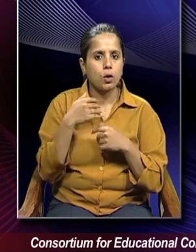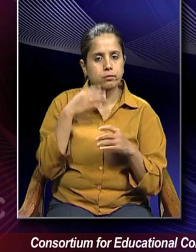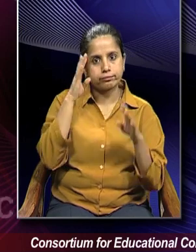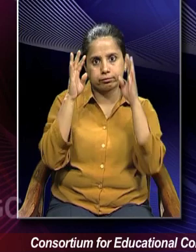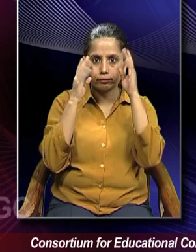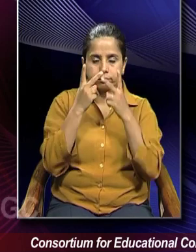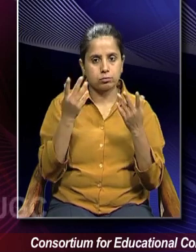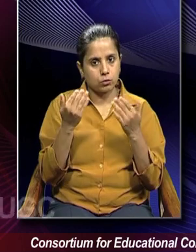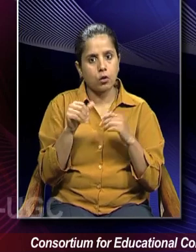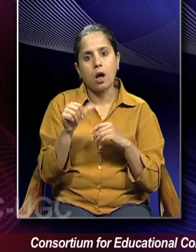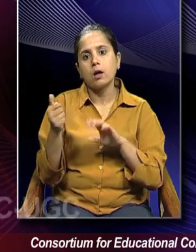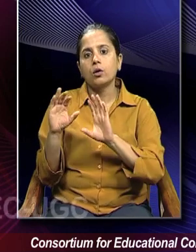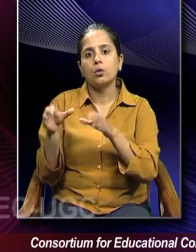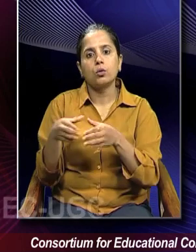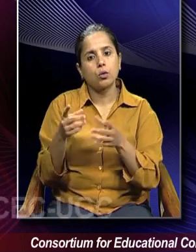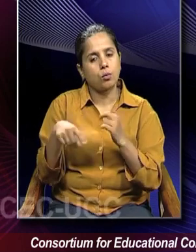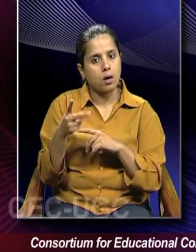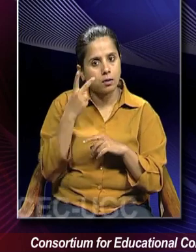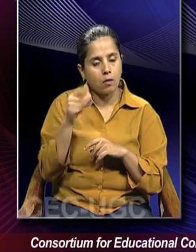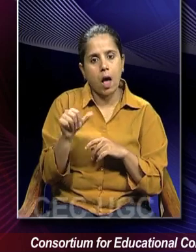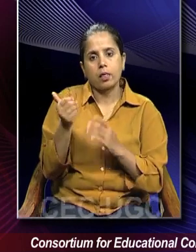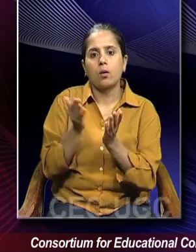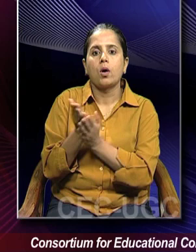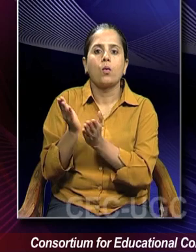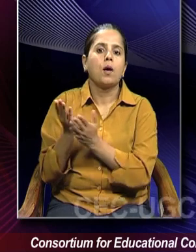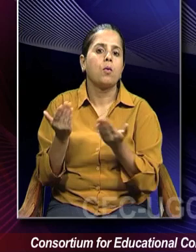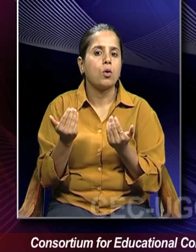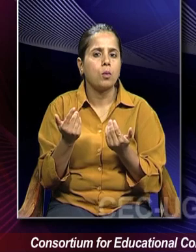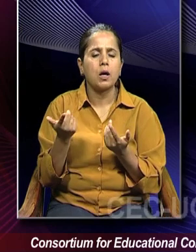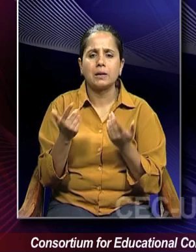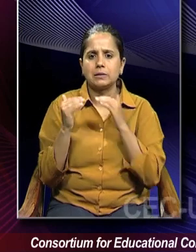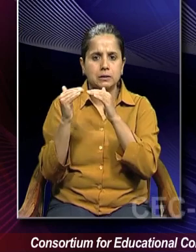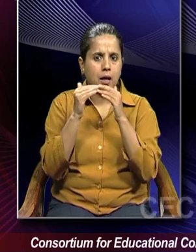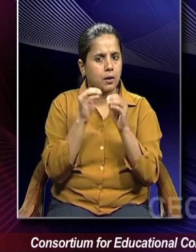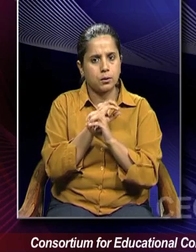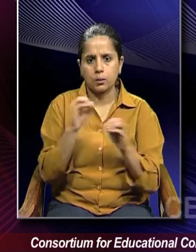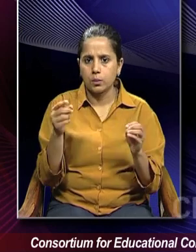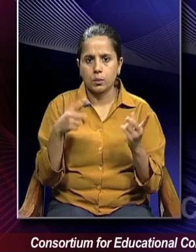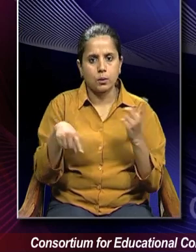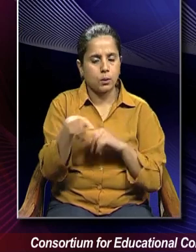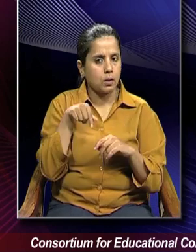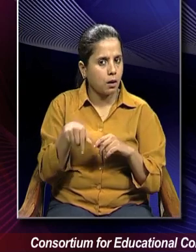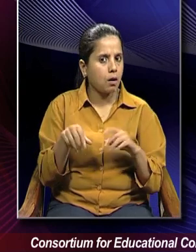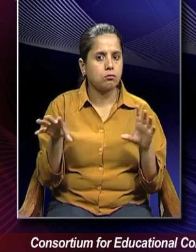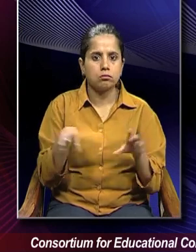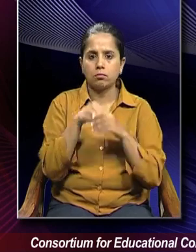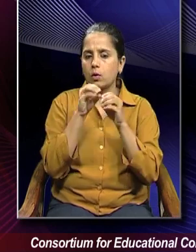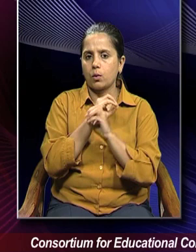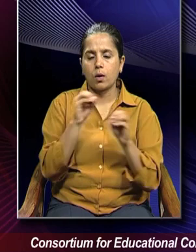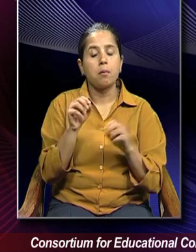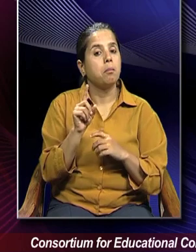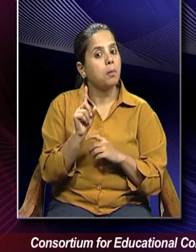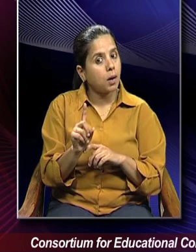creativity, another group of people may find some other way. So, there is no standardized way of making the pieces combine, but of